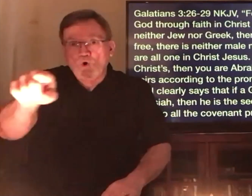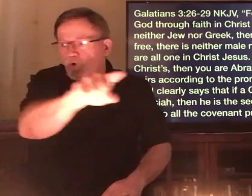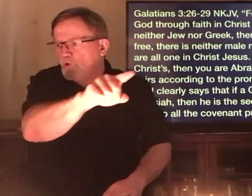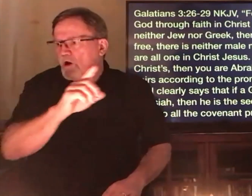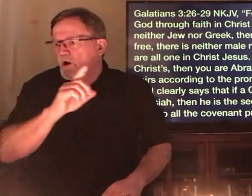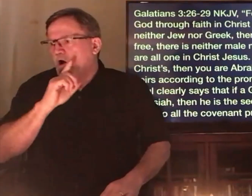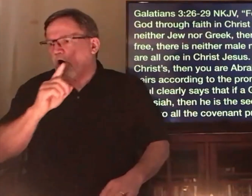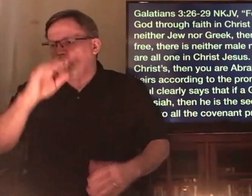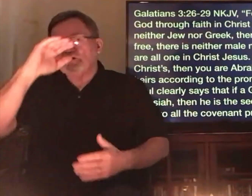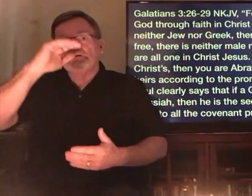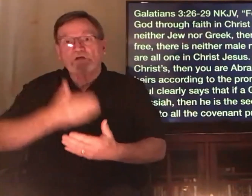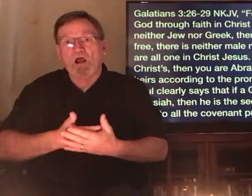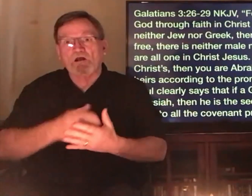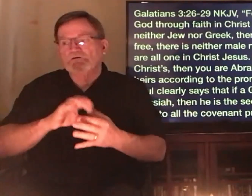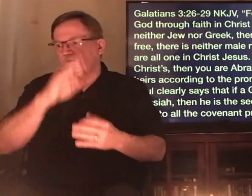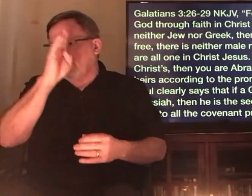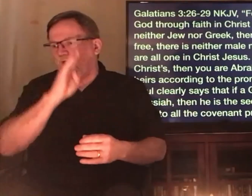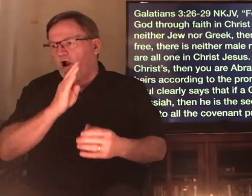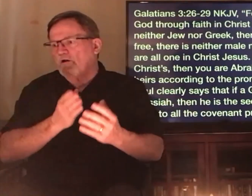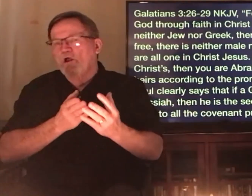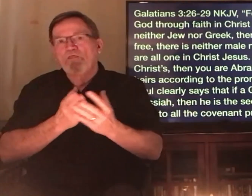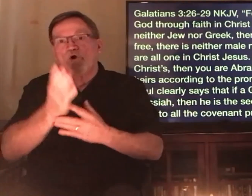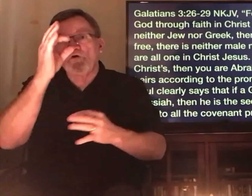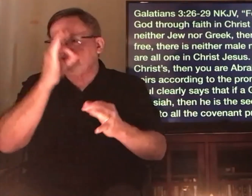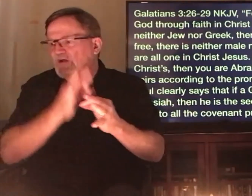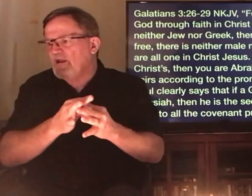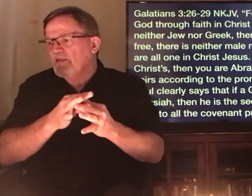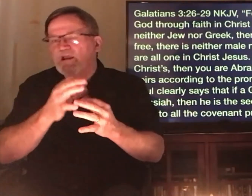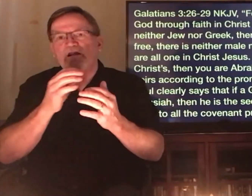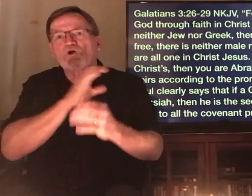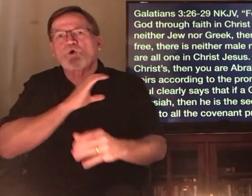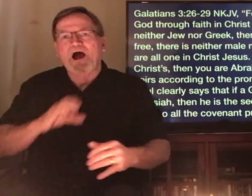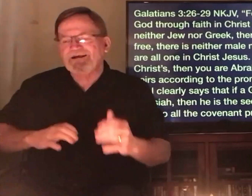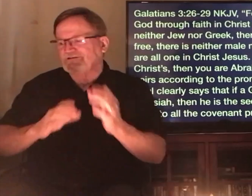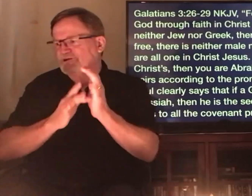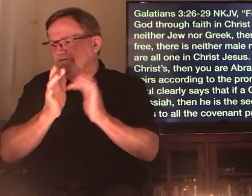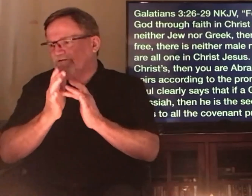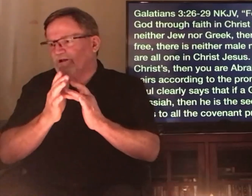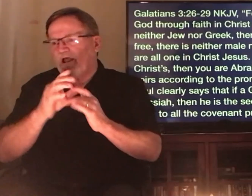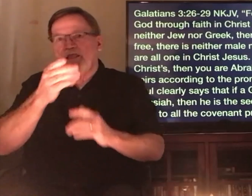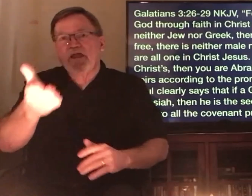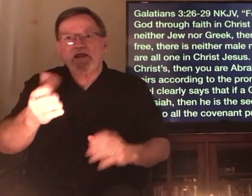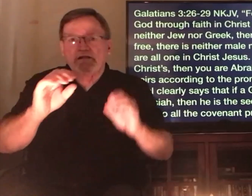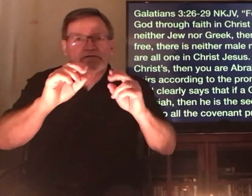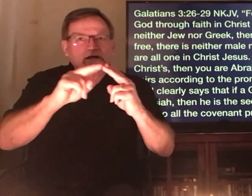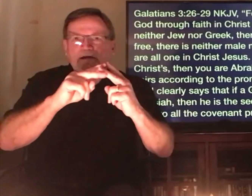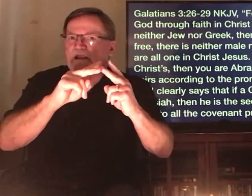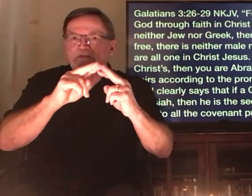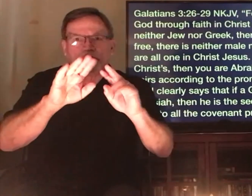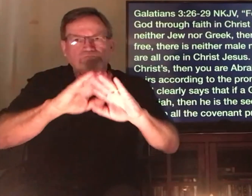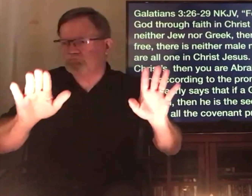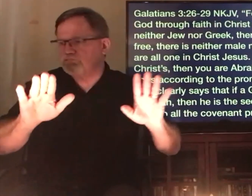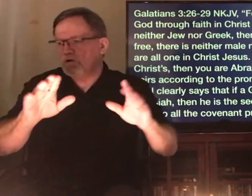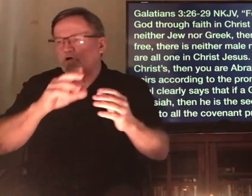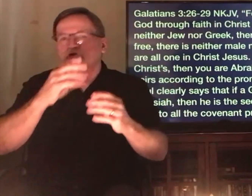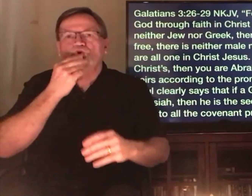tree. You now become arrogant toward the branch that them,